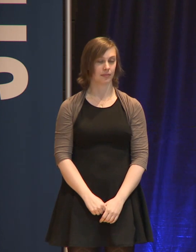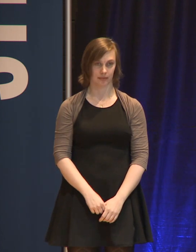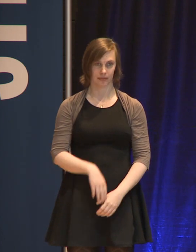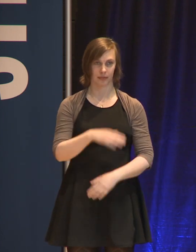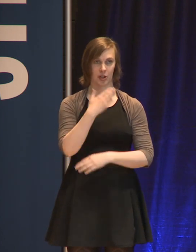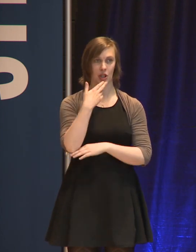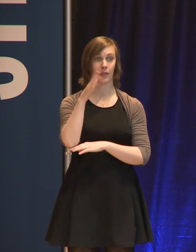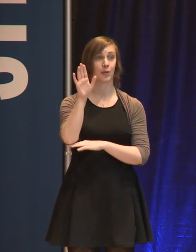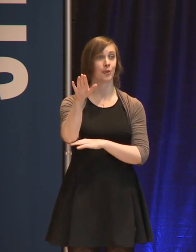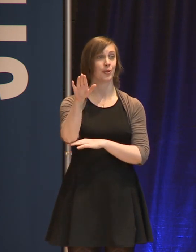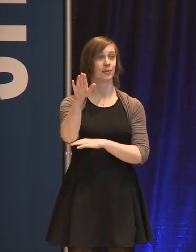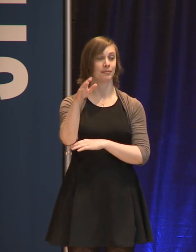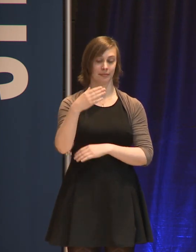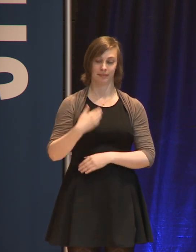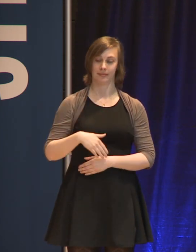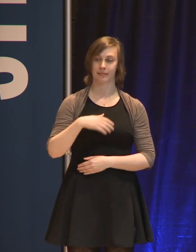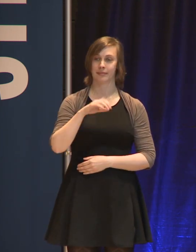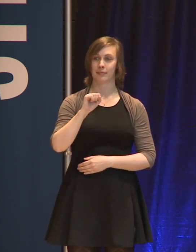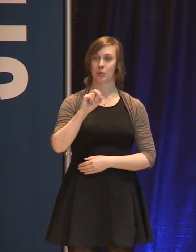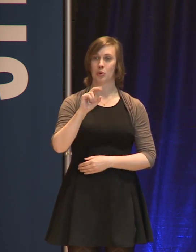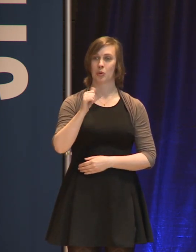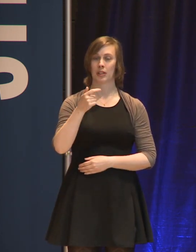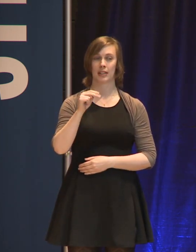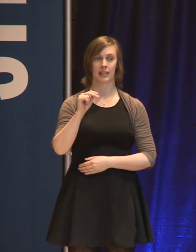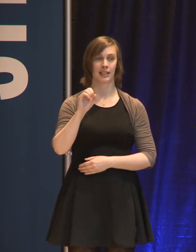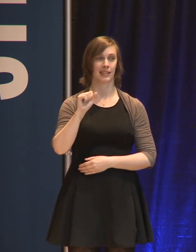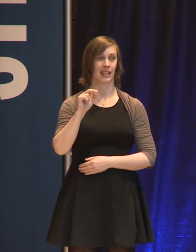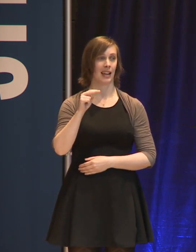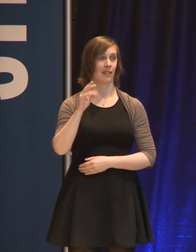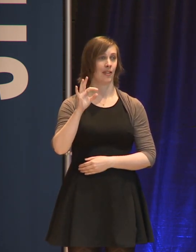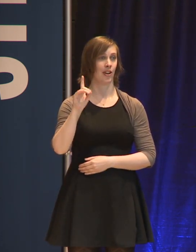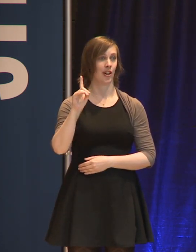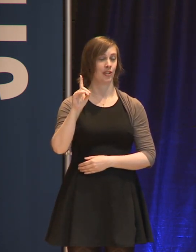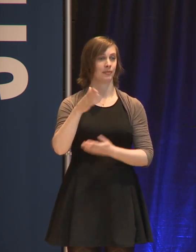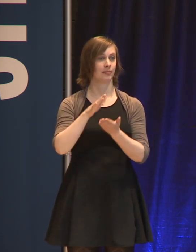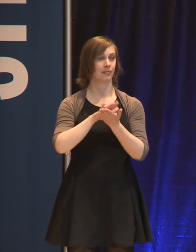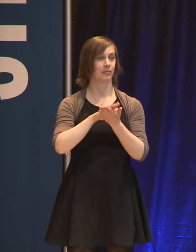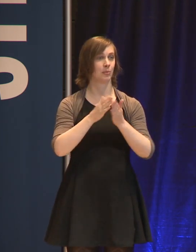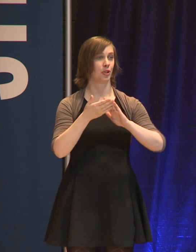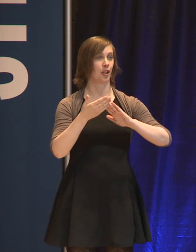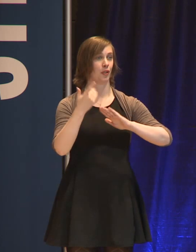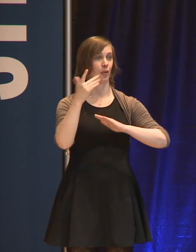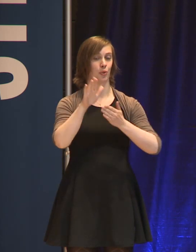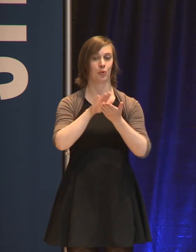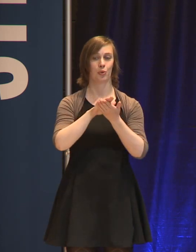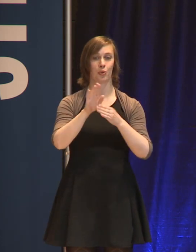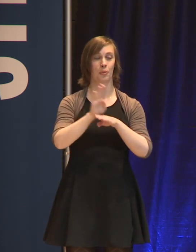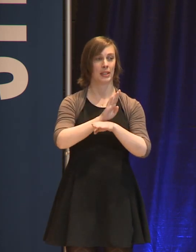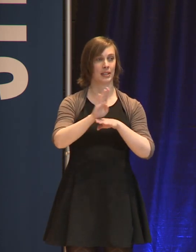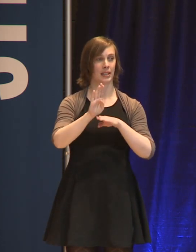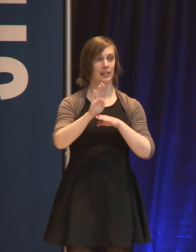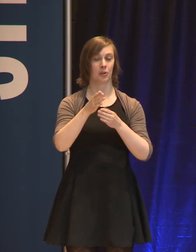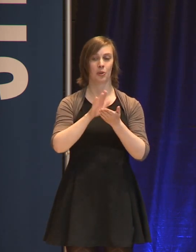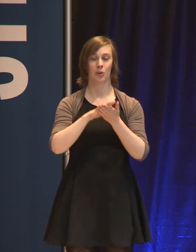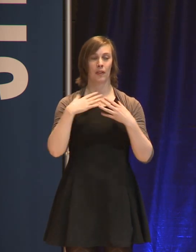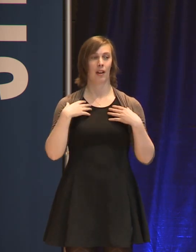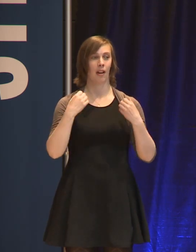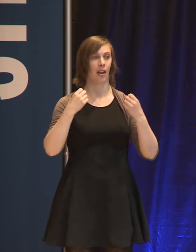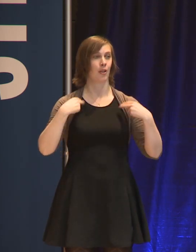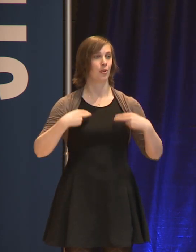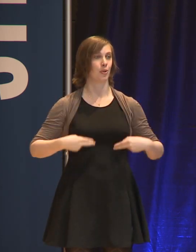Good afternoon. I'm Susan Sanford, the Academic Chair for the School of Business and the School of Health and Human